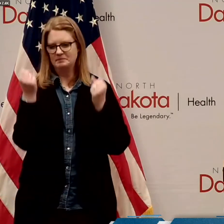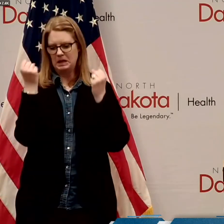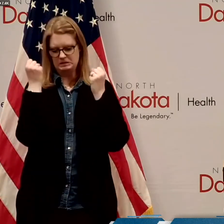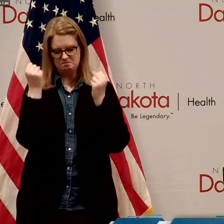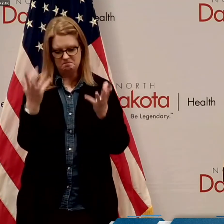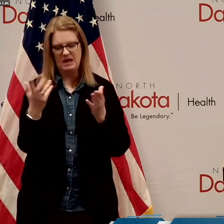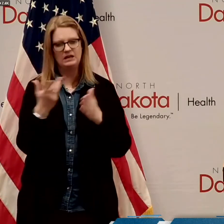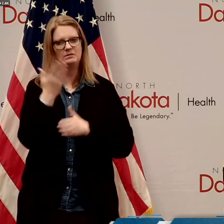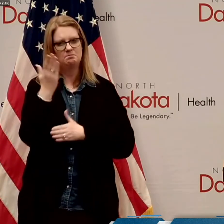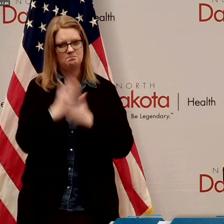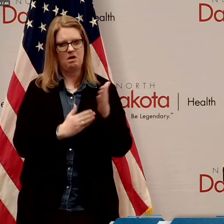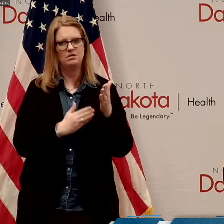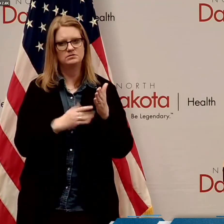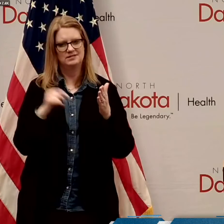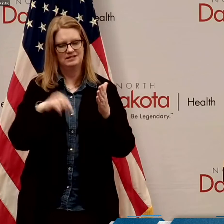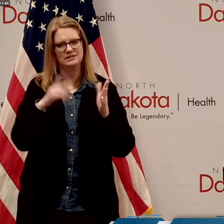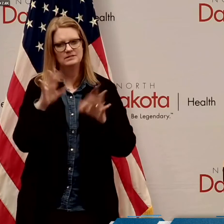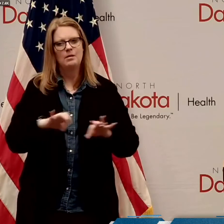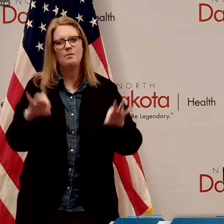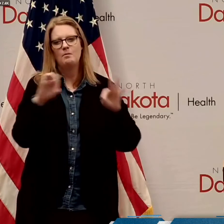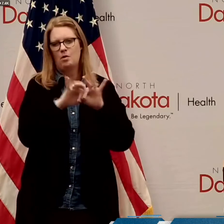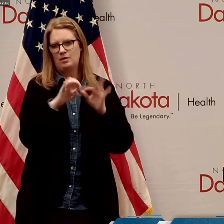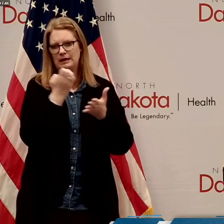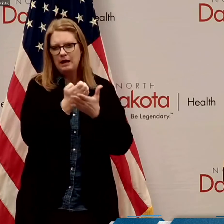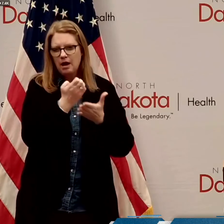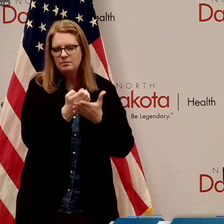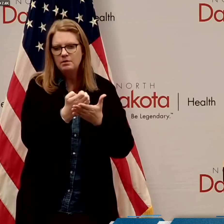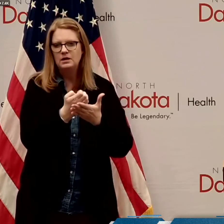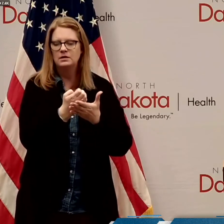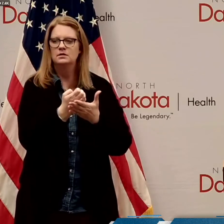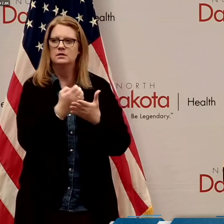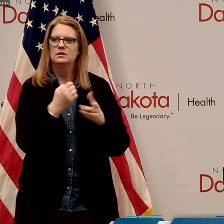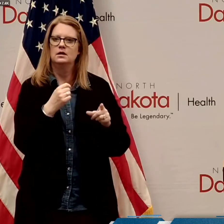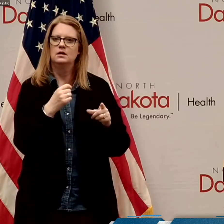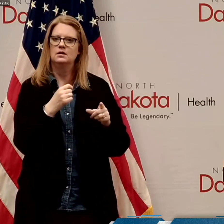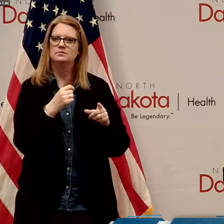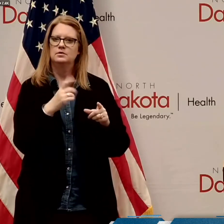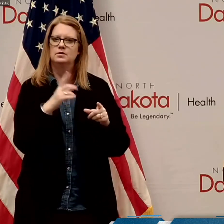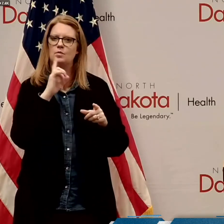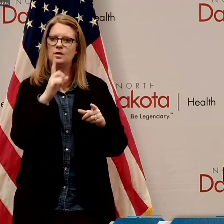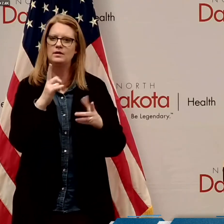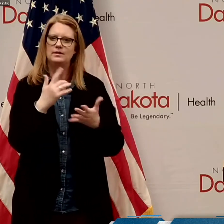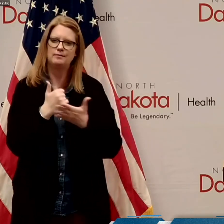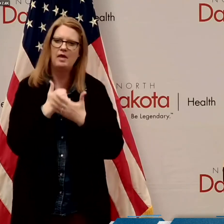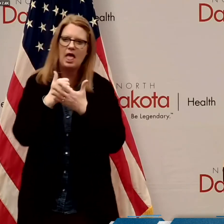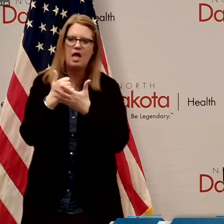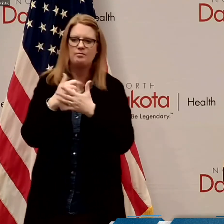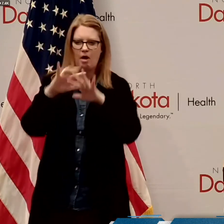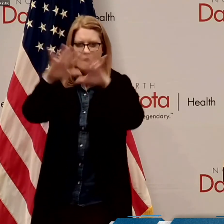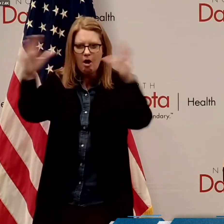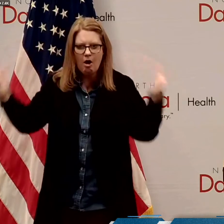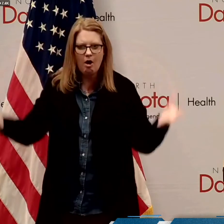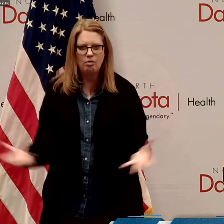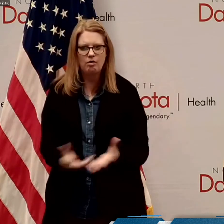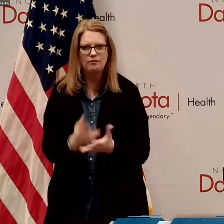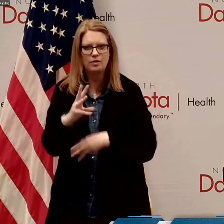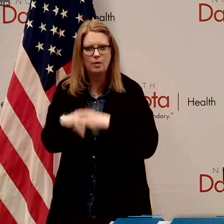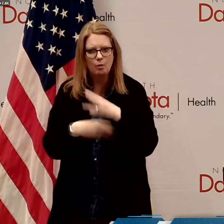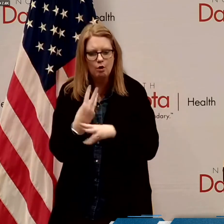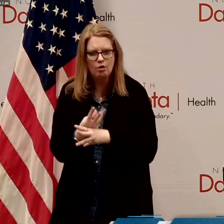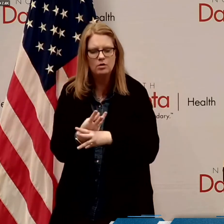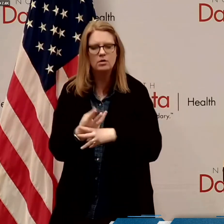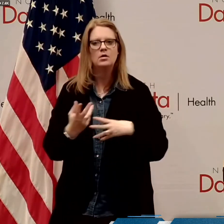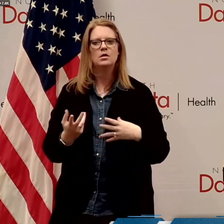our important economy and plays where North Dakota plays a mission on a global level. We participate in a global